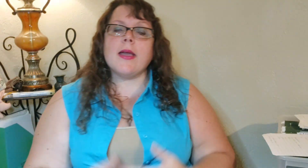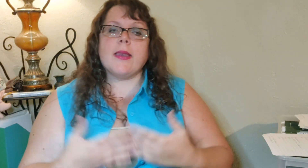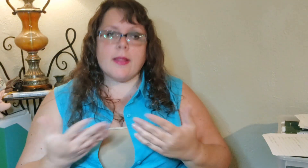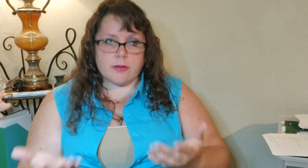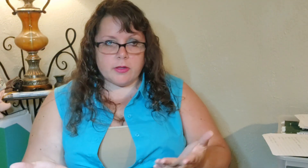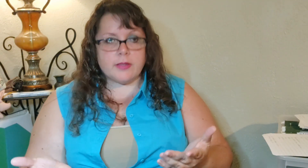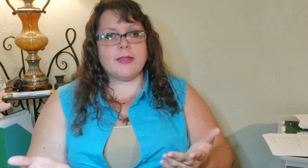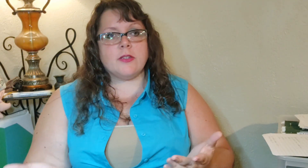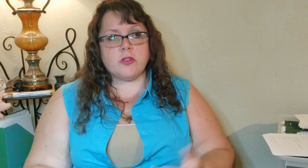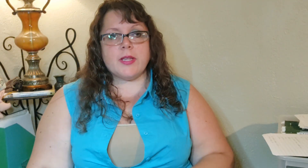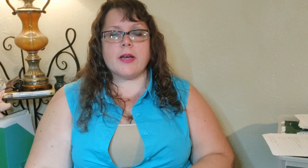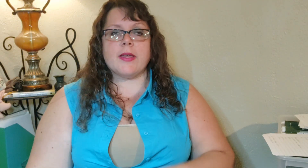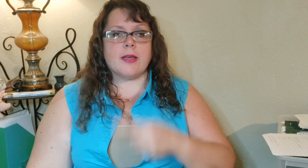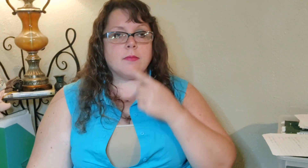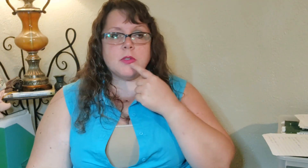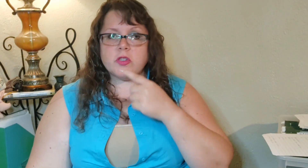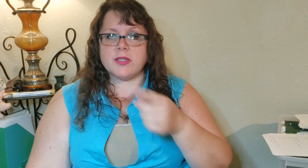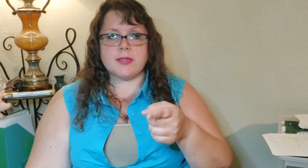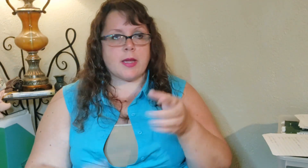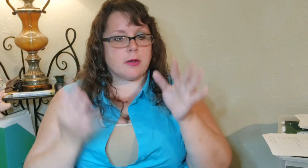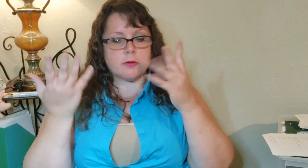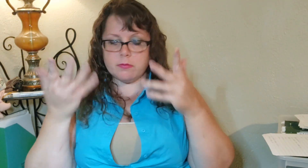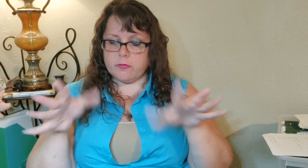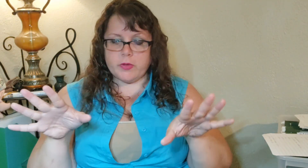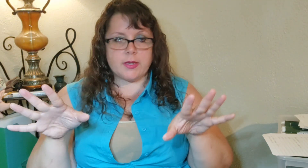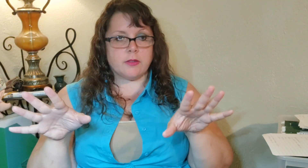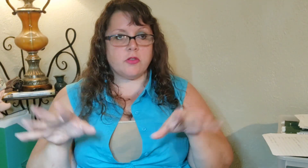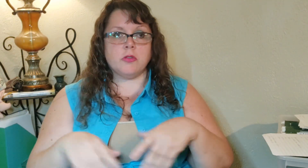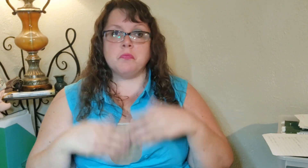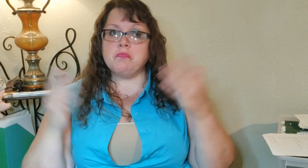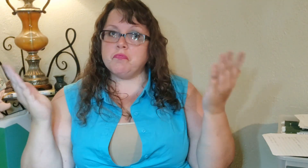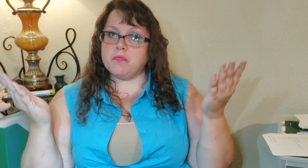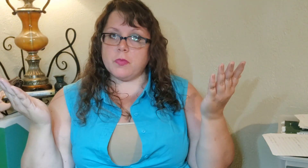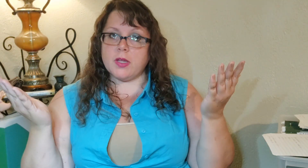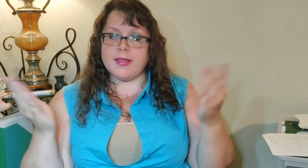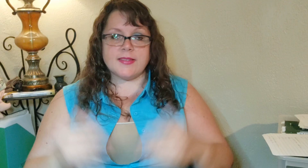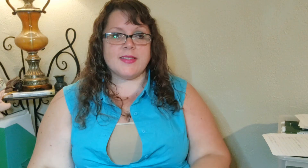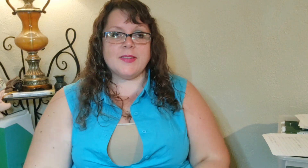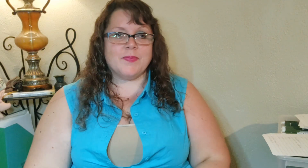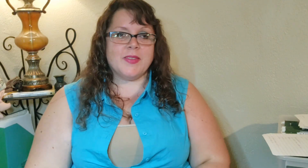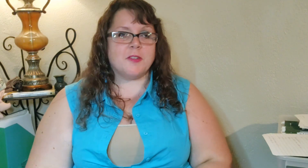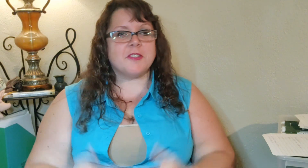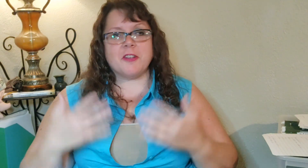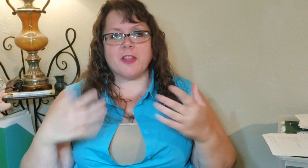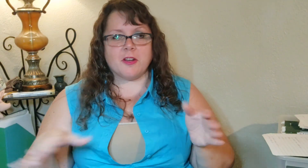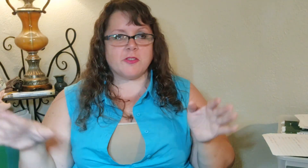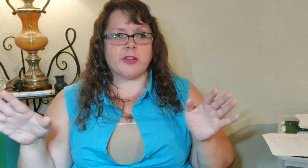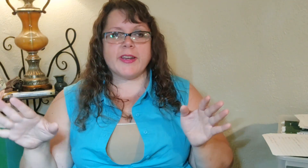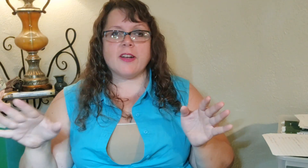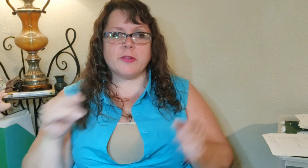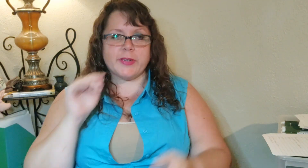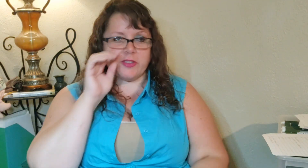And did you tell him? It's just tell, finish, and that's it. There's no long drawn out